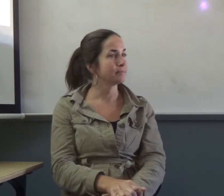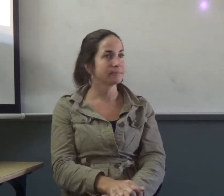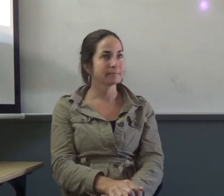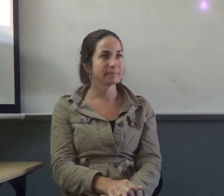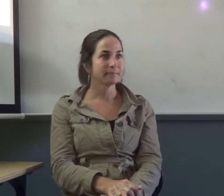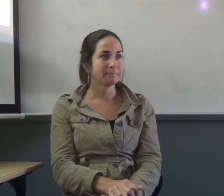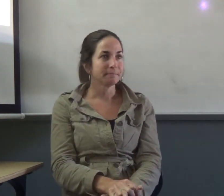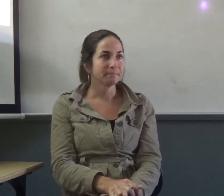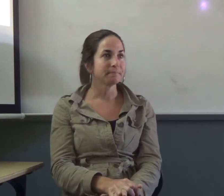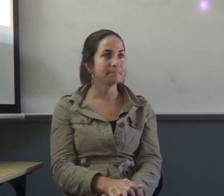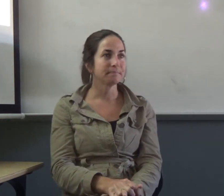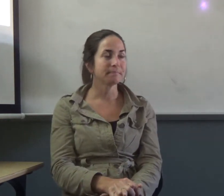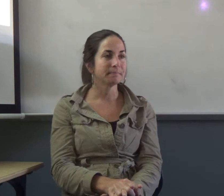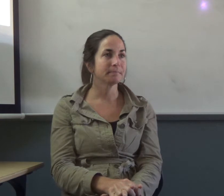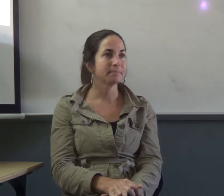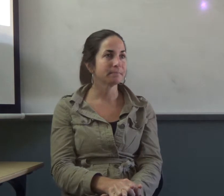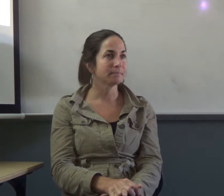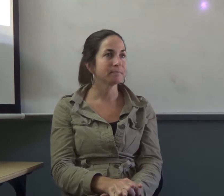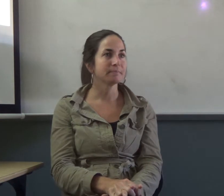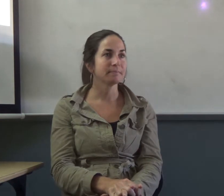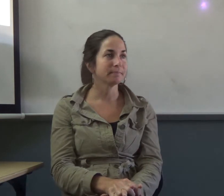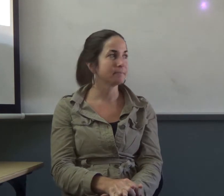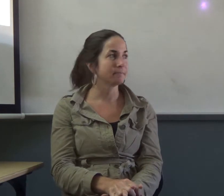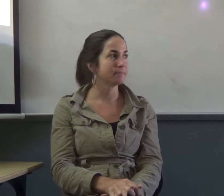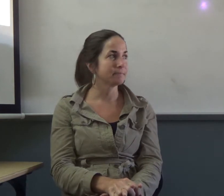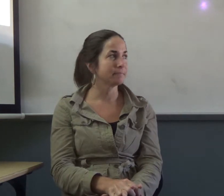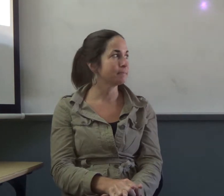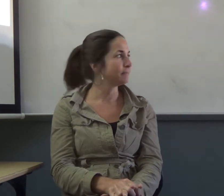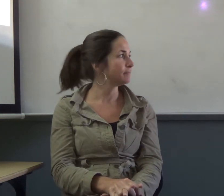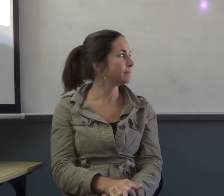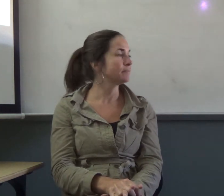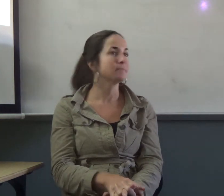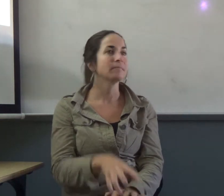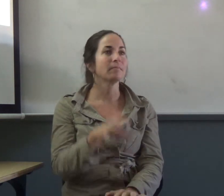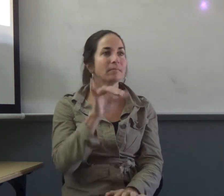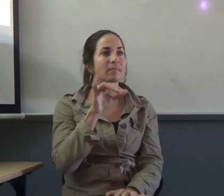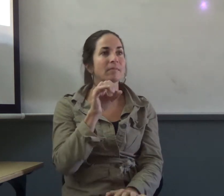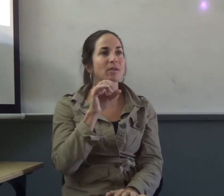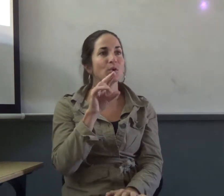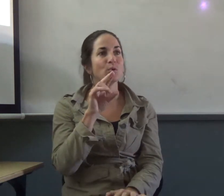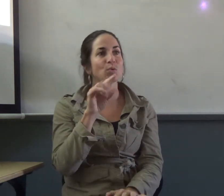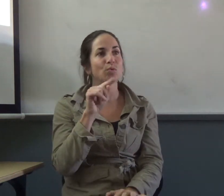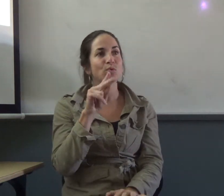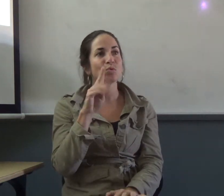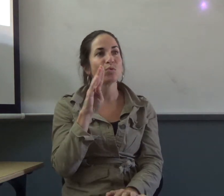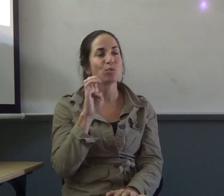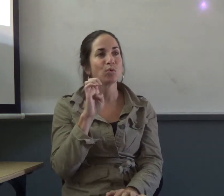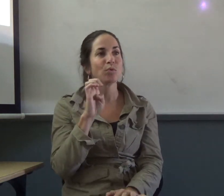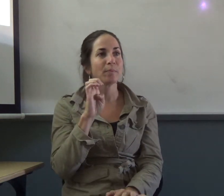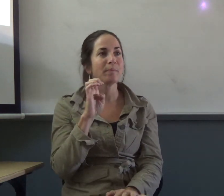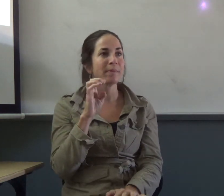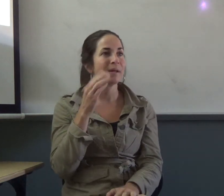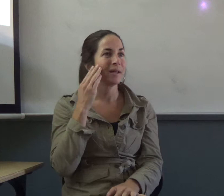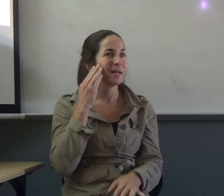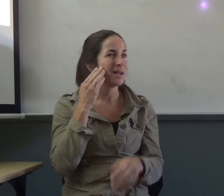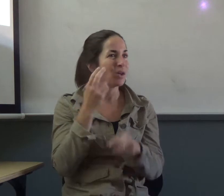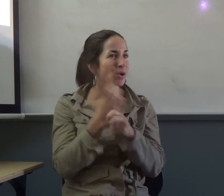Make sure it's the big version. Oh, I'm gonna get through the ad. YouTube's wonderful. You can't watch YouTube anymore without learning that you need to buy